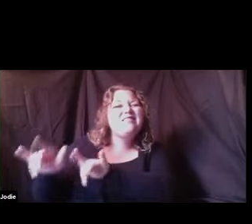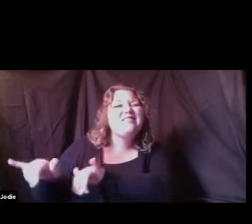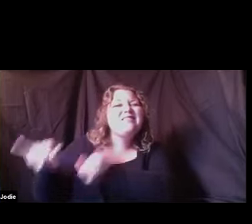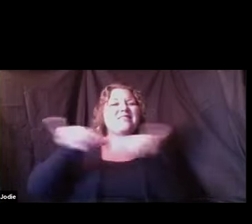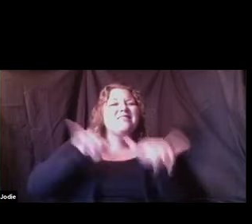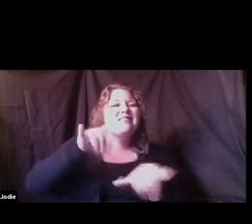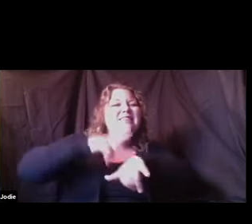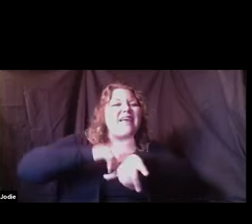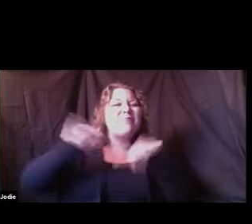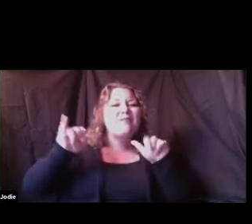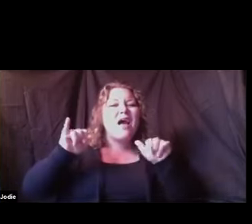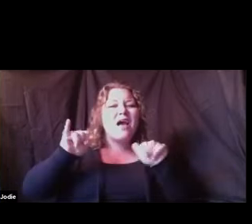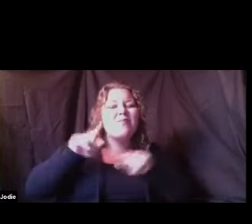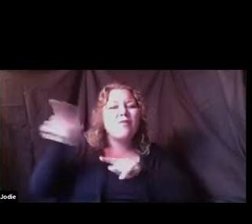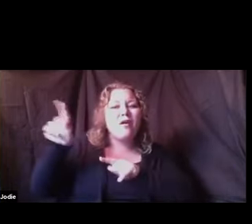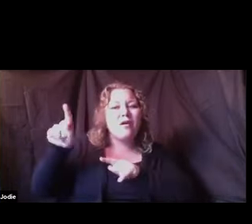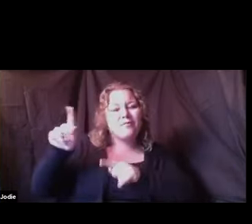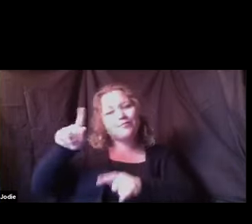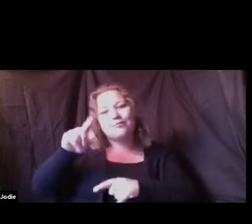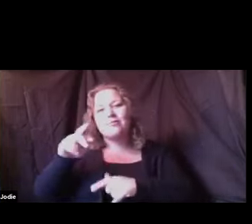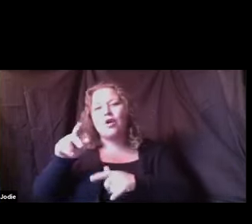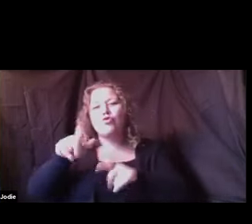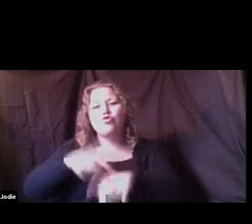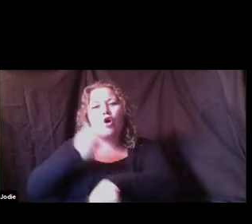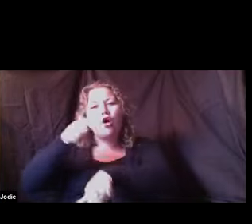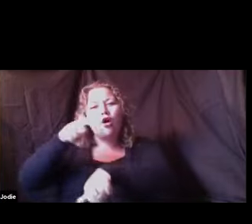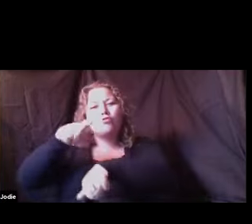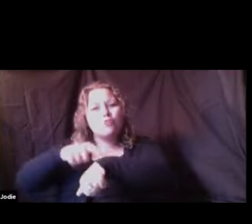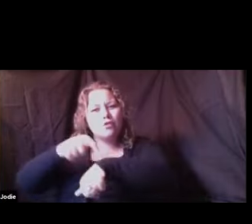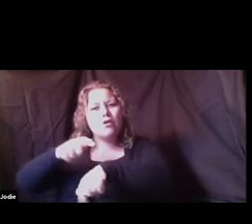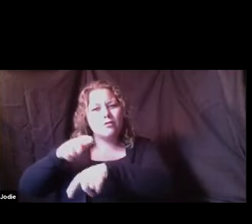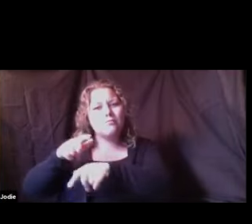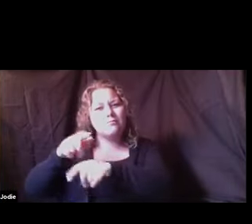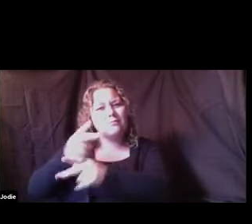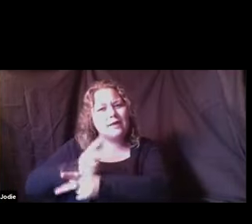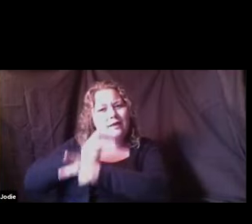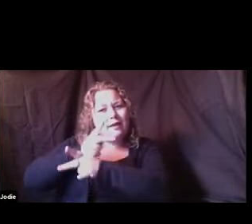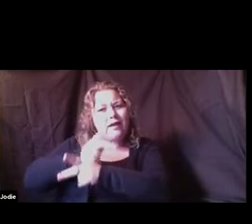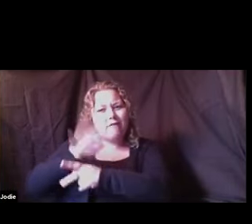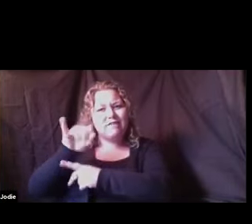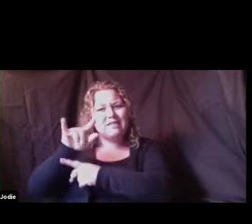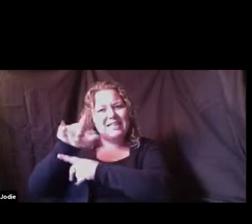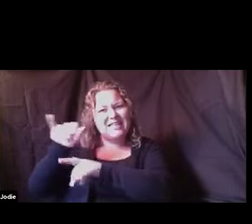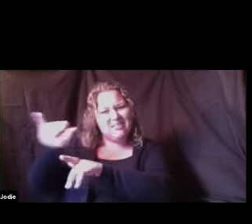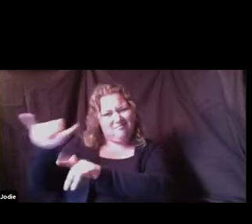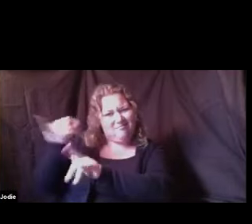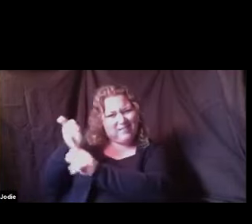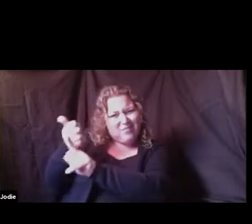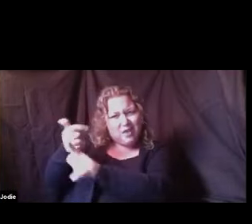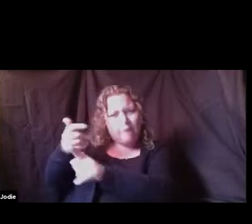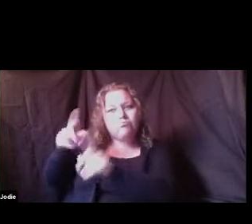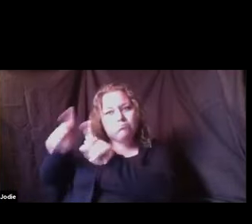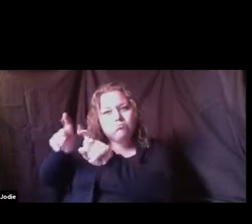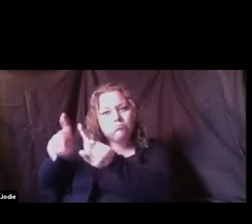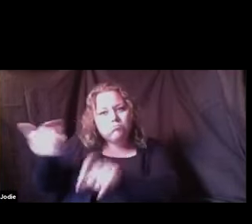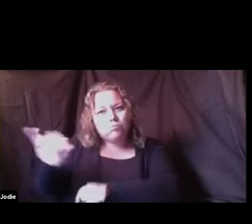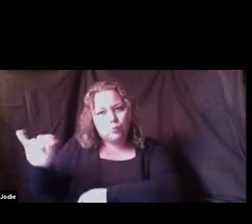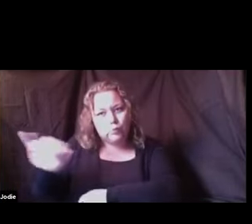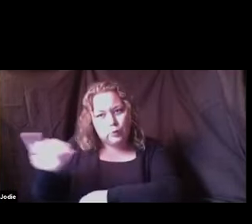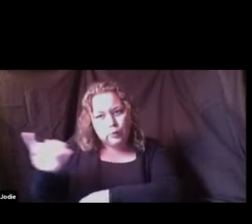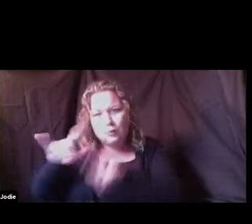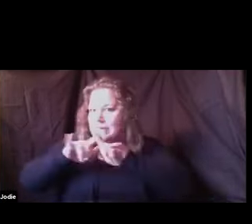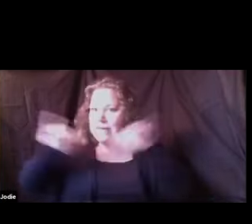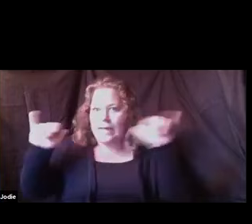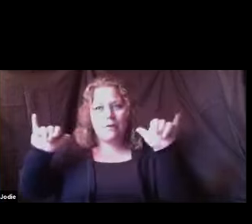test kits to begin testing staff and residents at long-term care facilities. And we also had